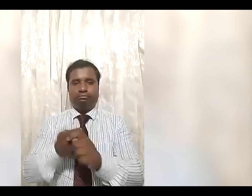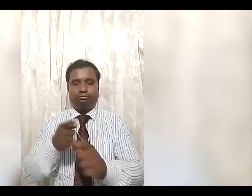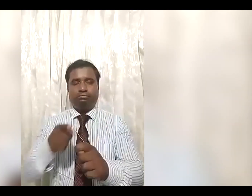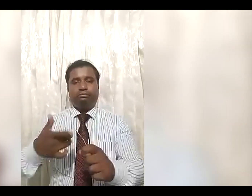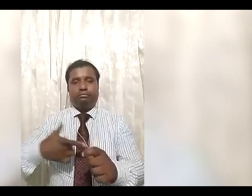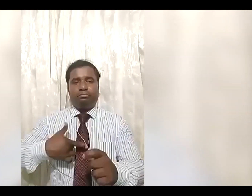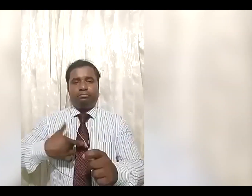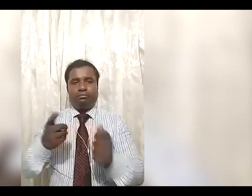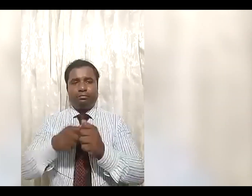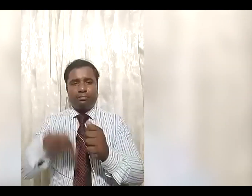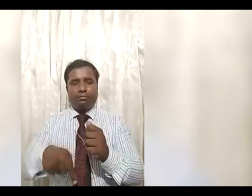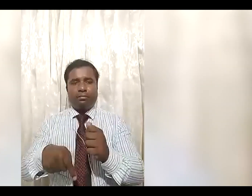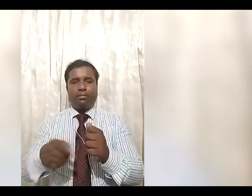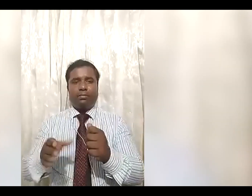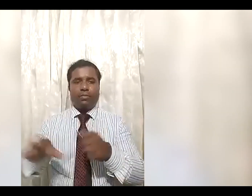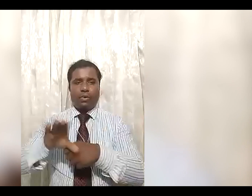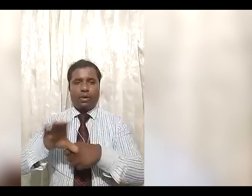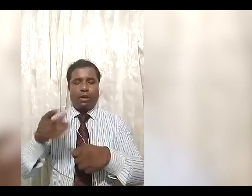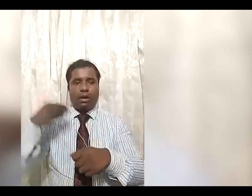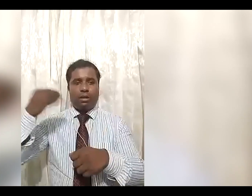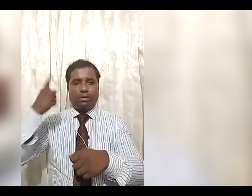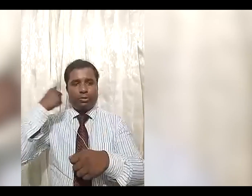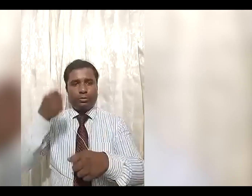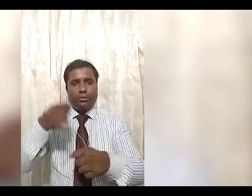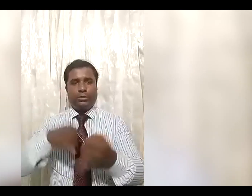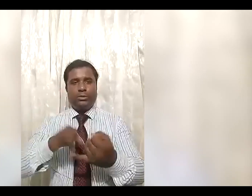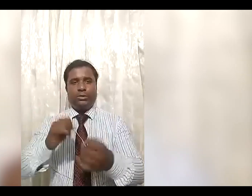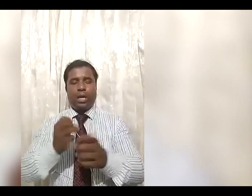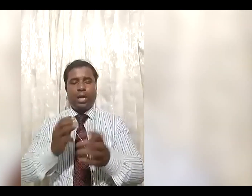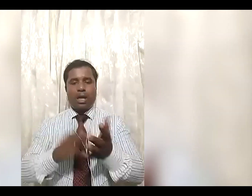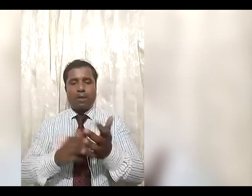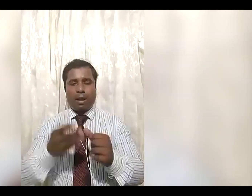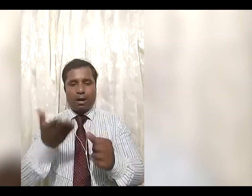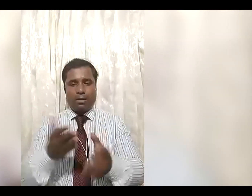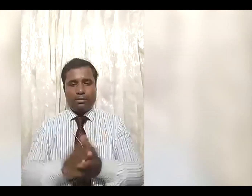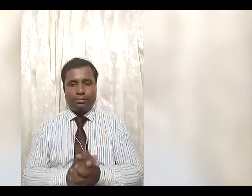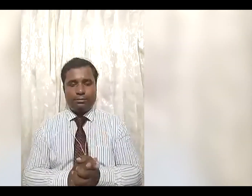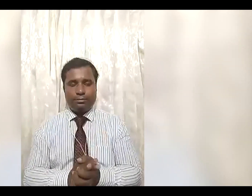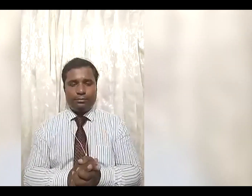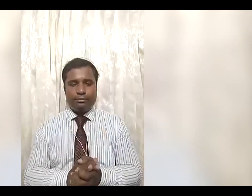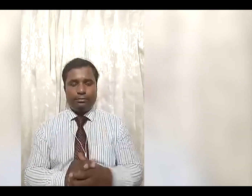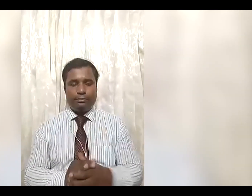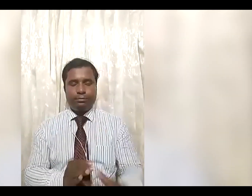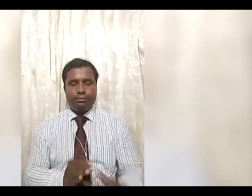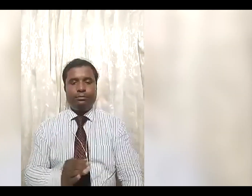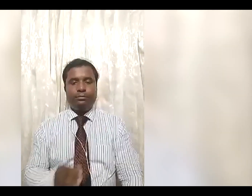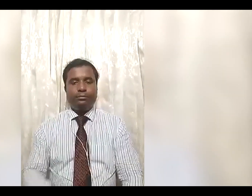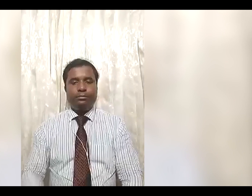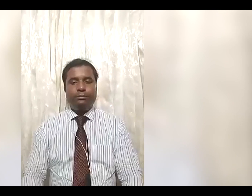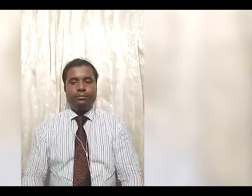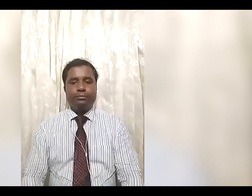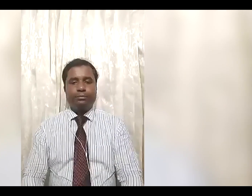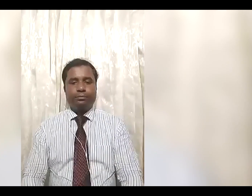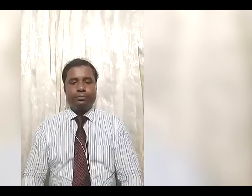do more work there in terms of eliminating that stigma. And then once we get past those two things, the legal barriers and the stigma barriers, there